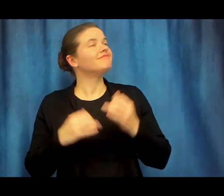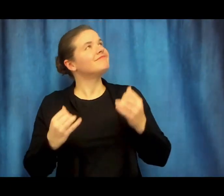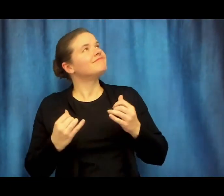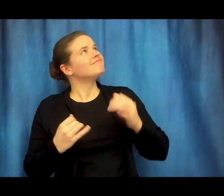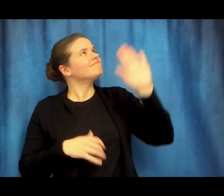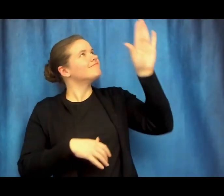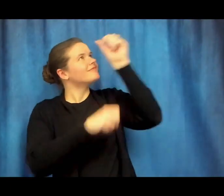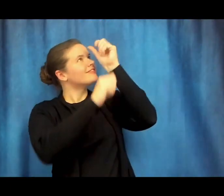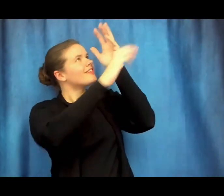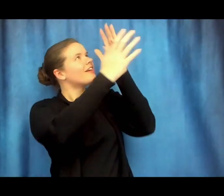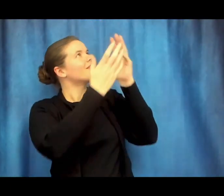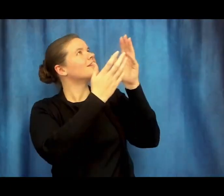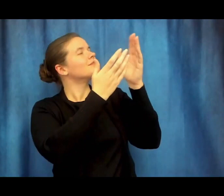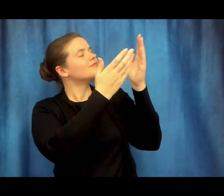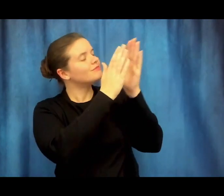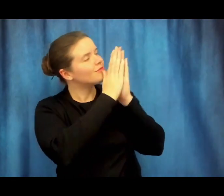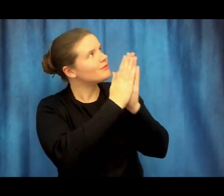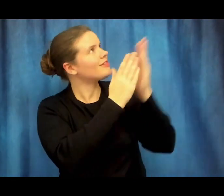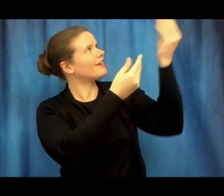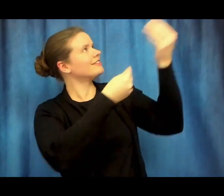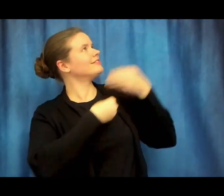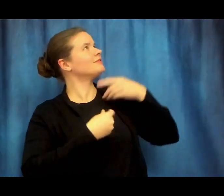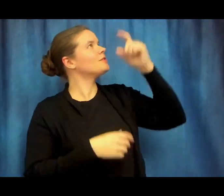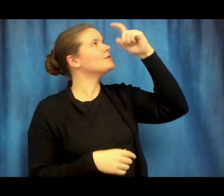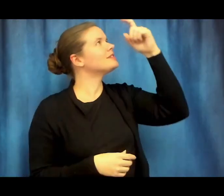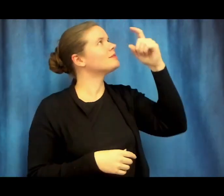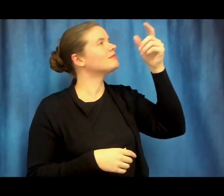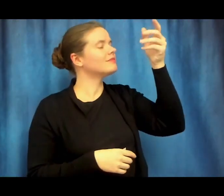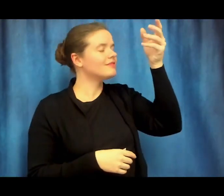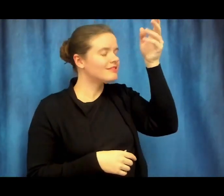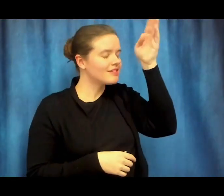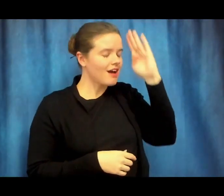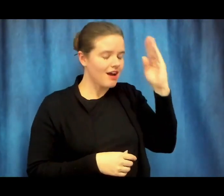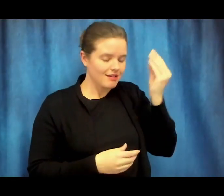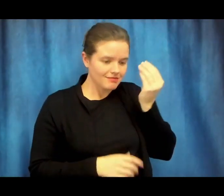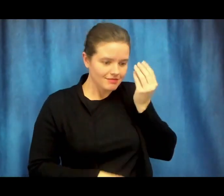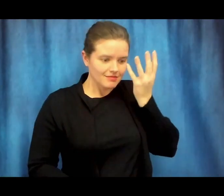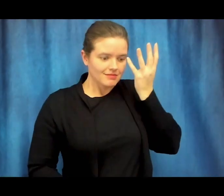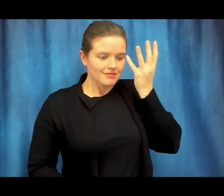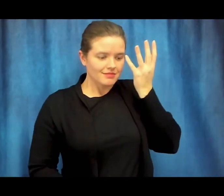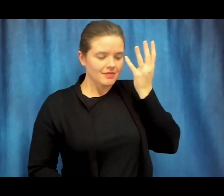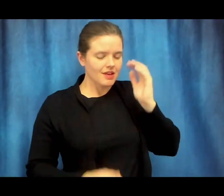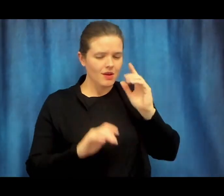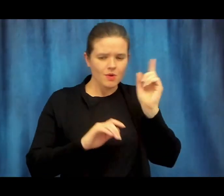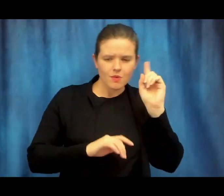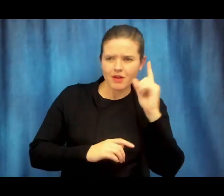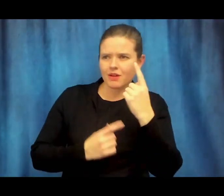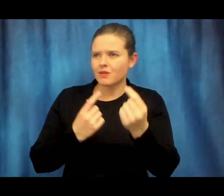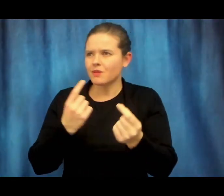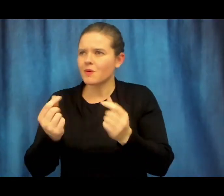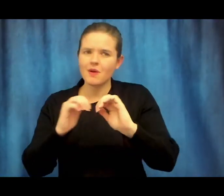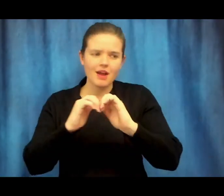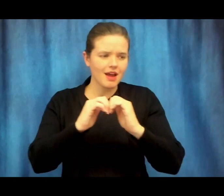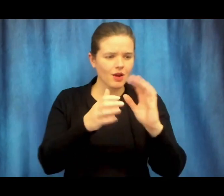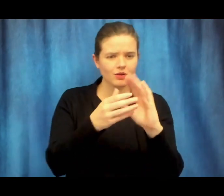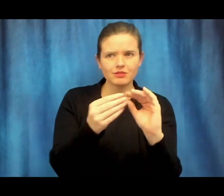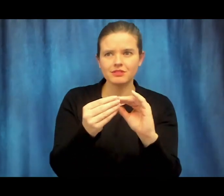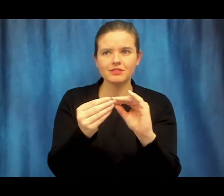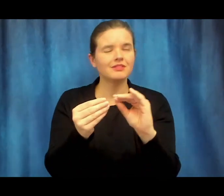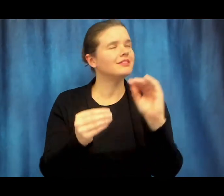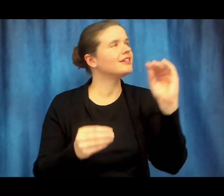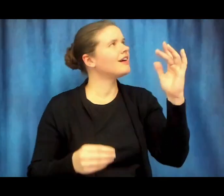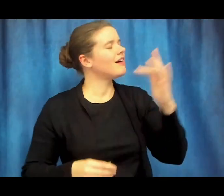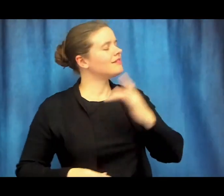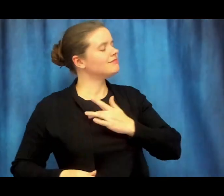task. And now, Father, we pray that you will give us wisdom. Give us divine insight on where to go and how to